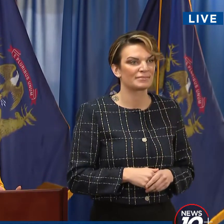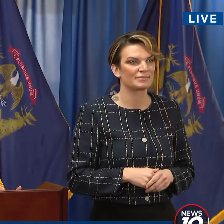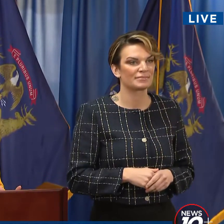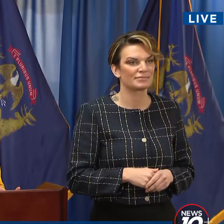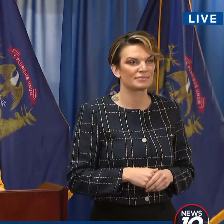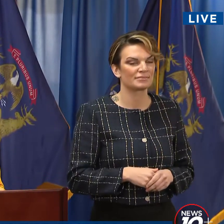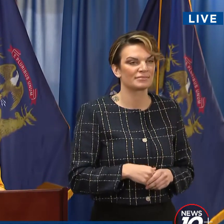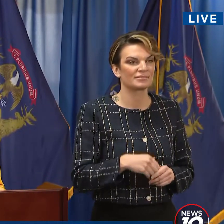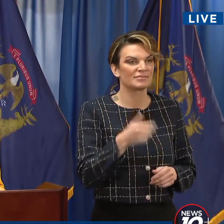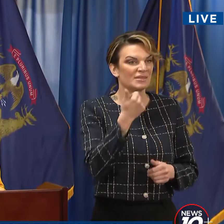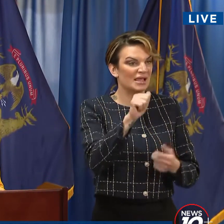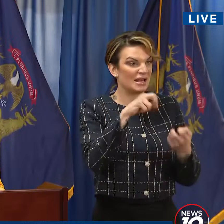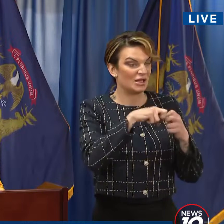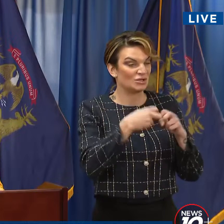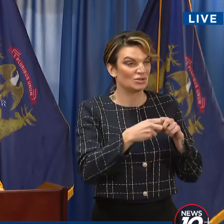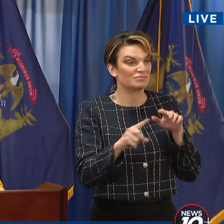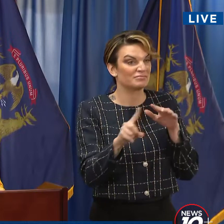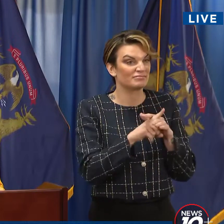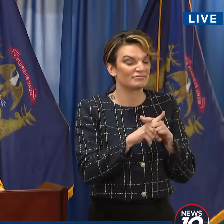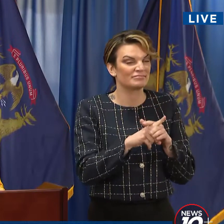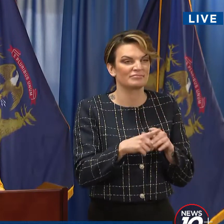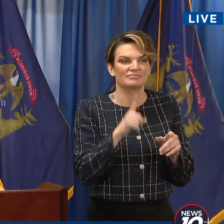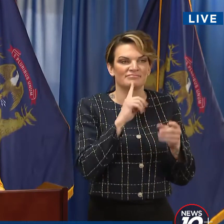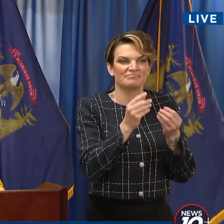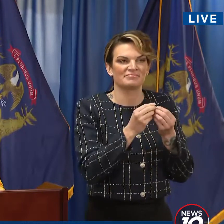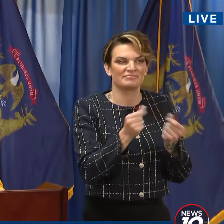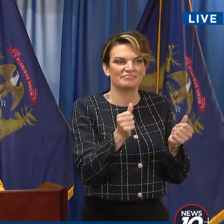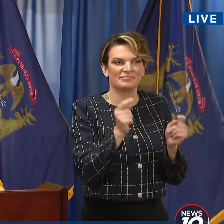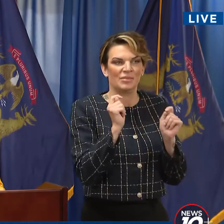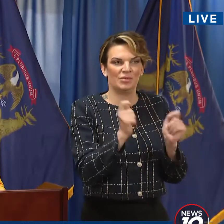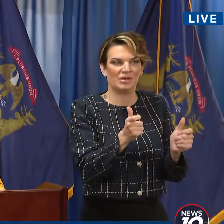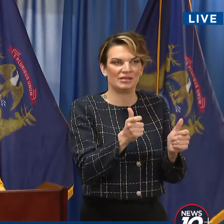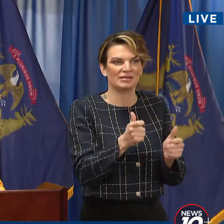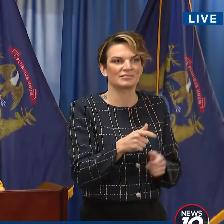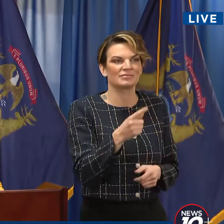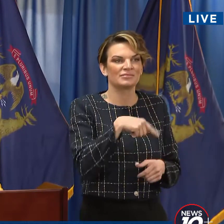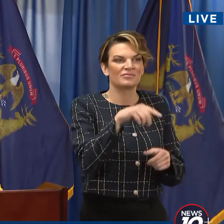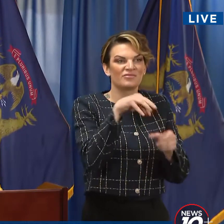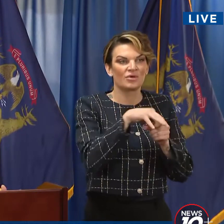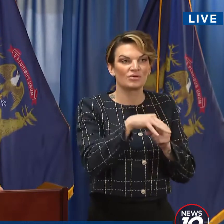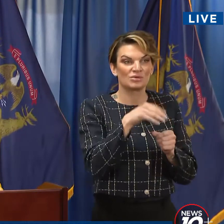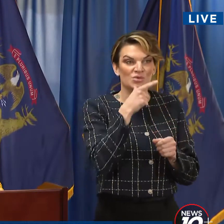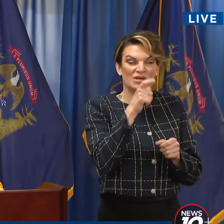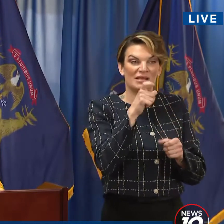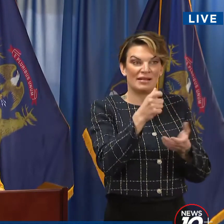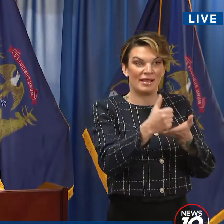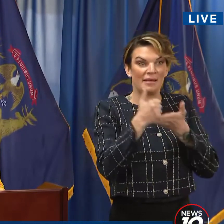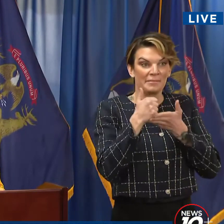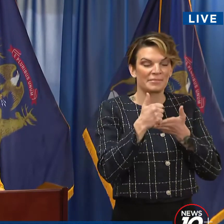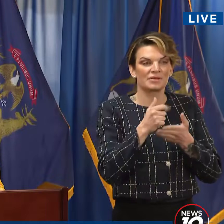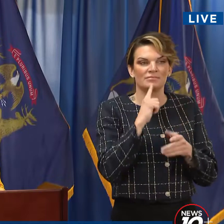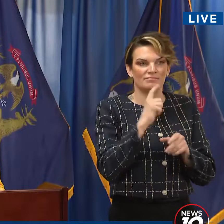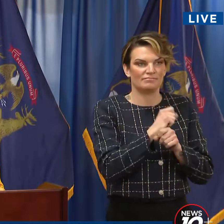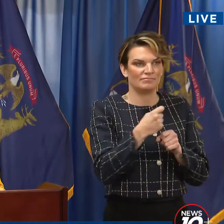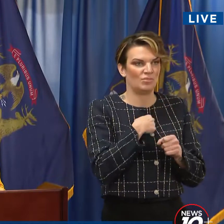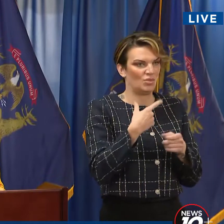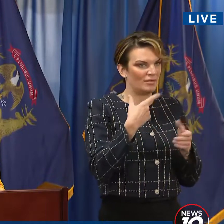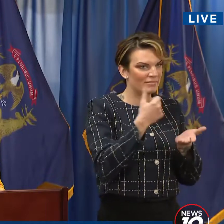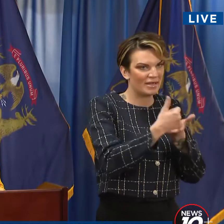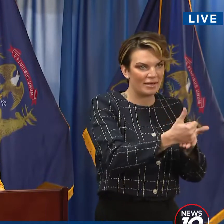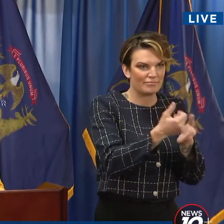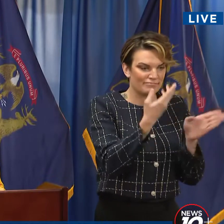When there were issues that emerged, they were resolved quickly, and voters who needed assistance were directed to where they could receive it quickly and